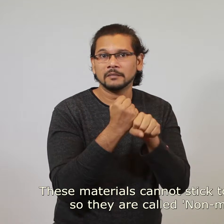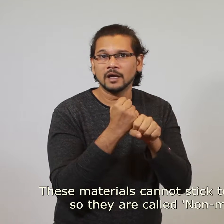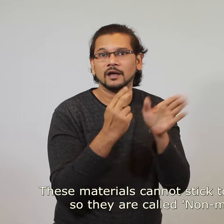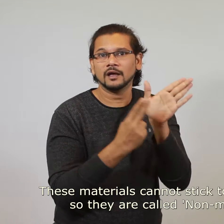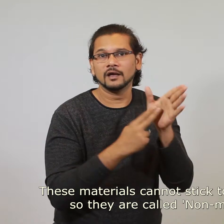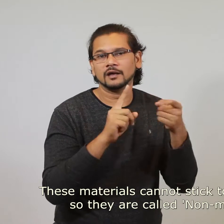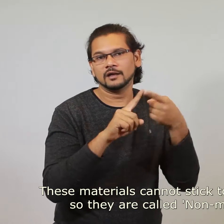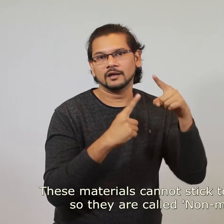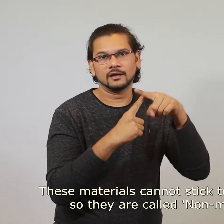Non-magnetic.